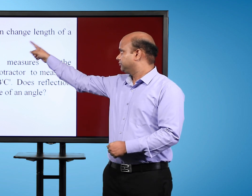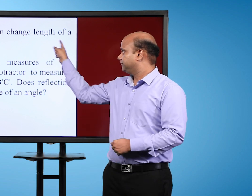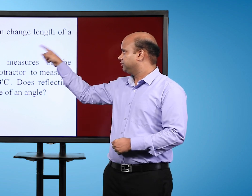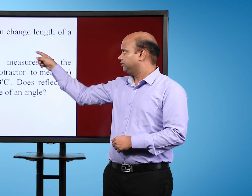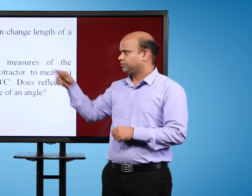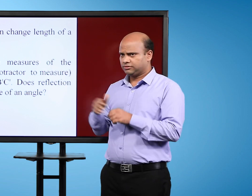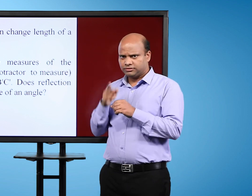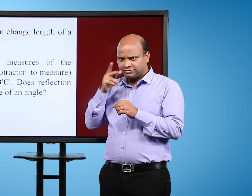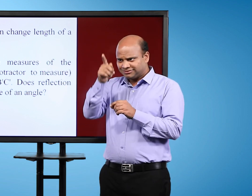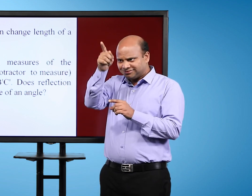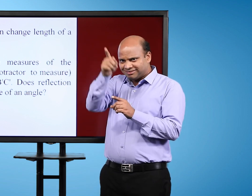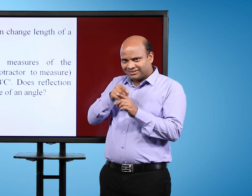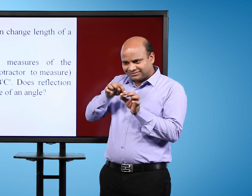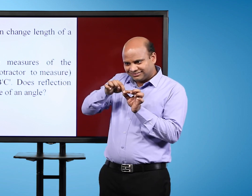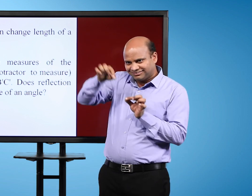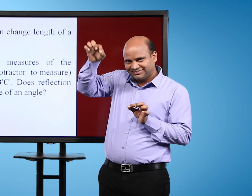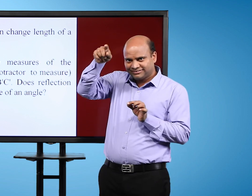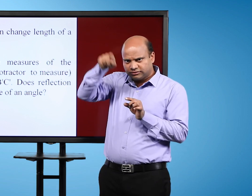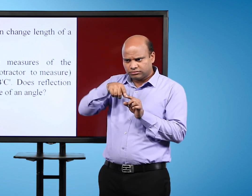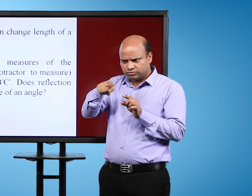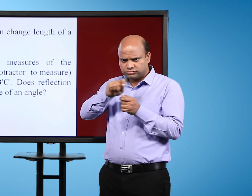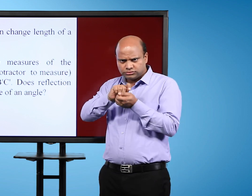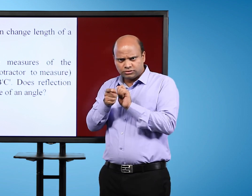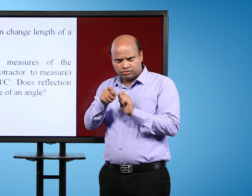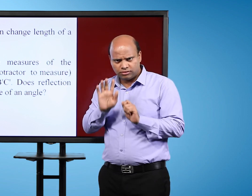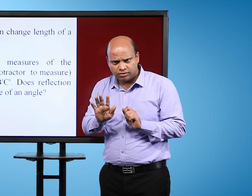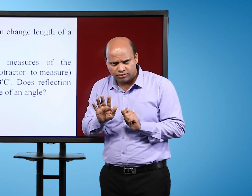Does reflection change length of a line segment?